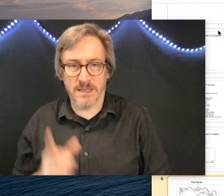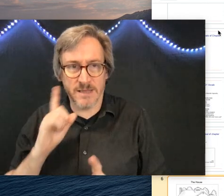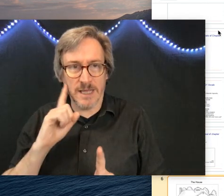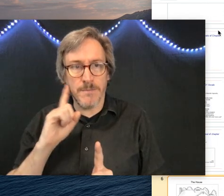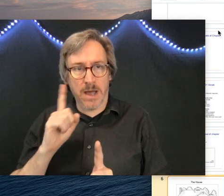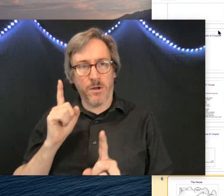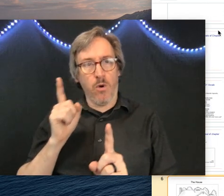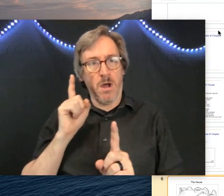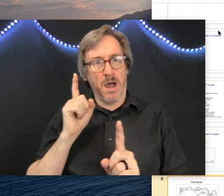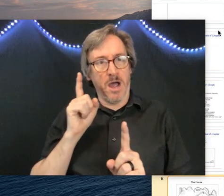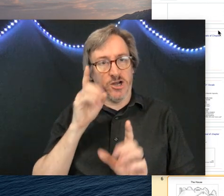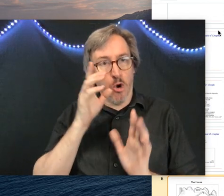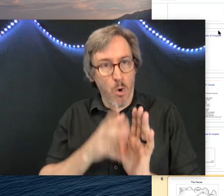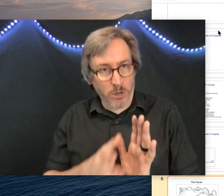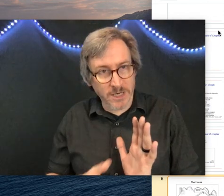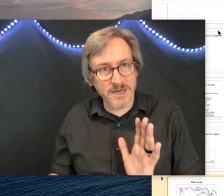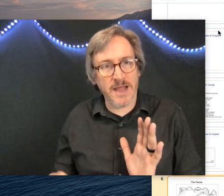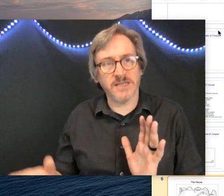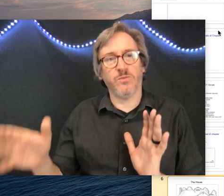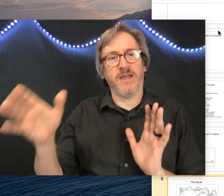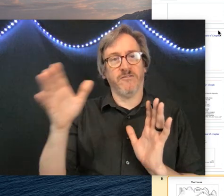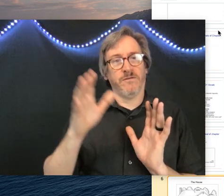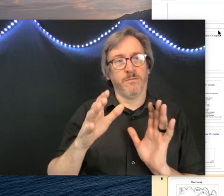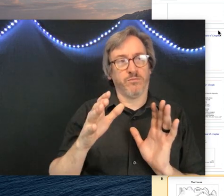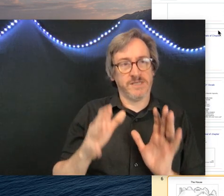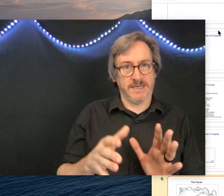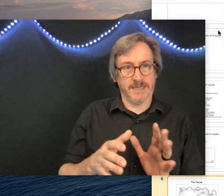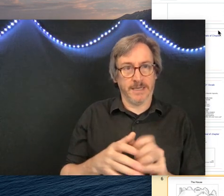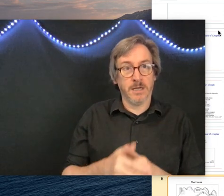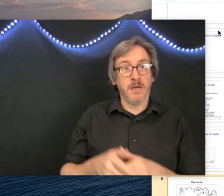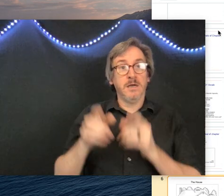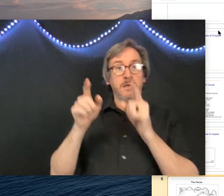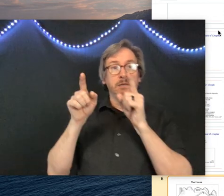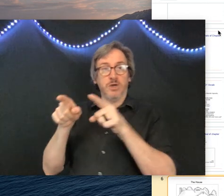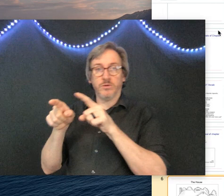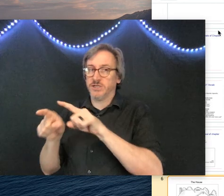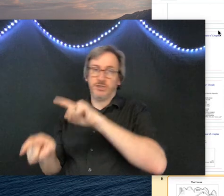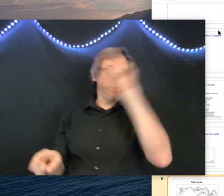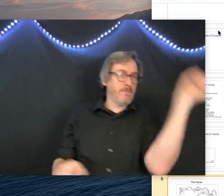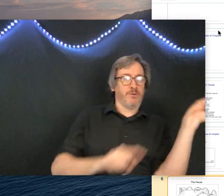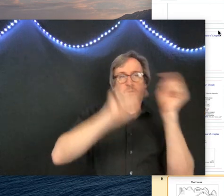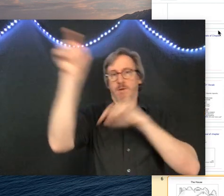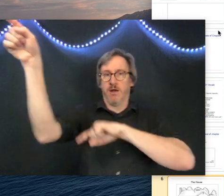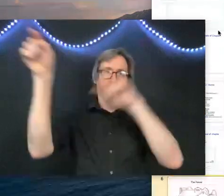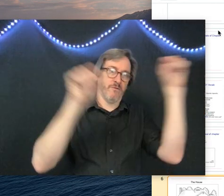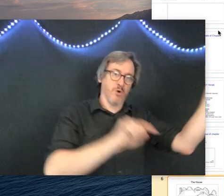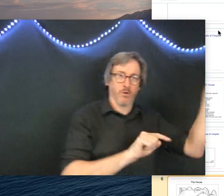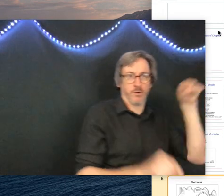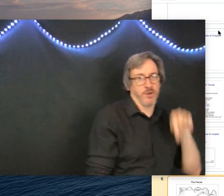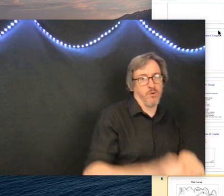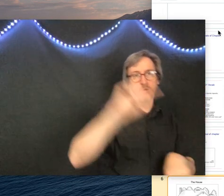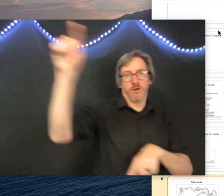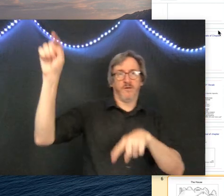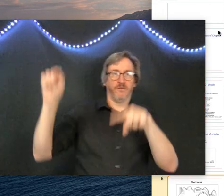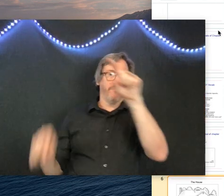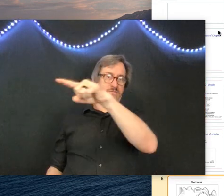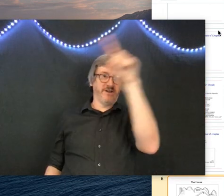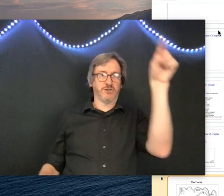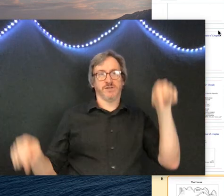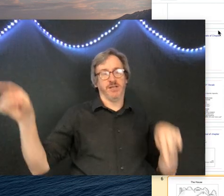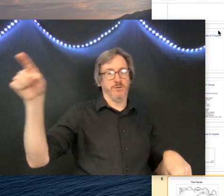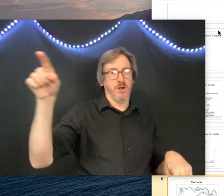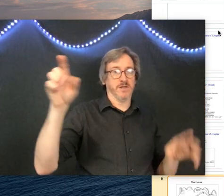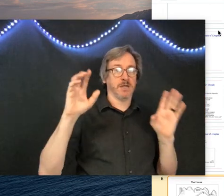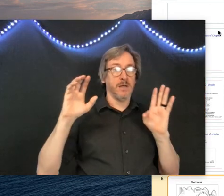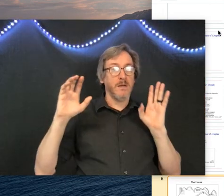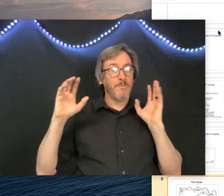is to think about an organized way of presenting it. Don't just jump around from corner to corner and